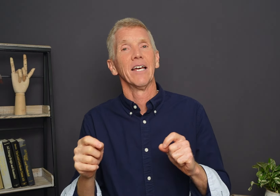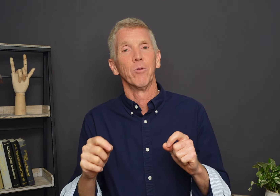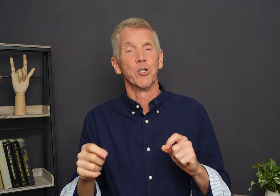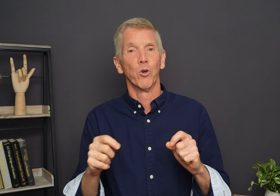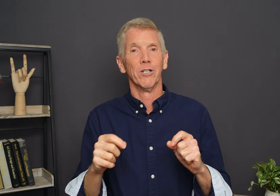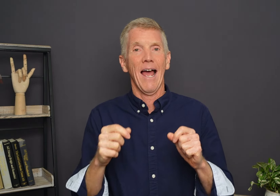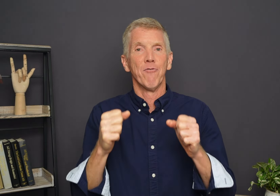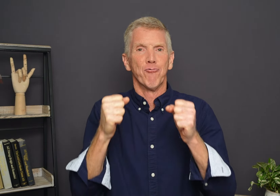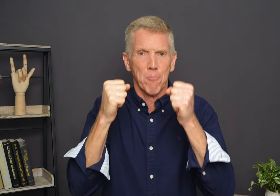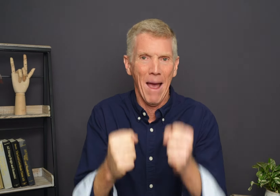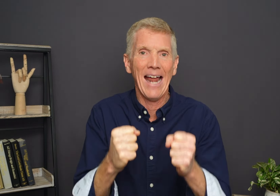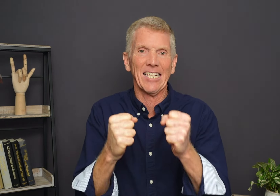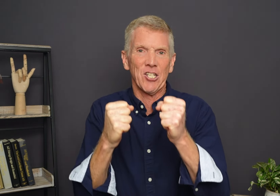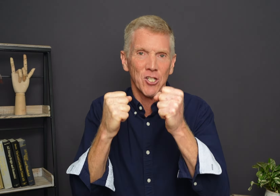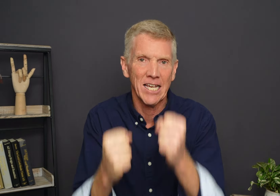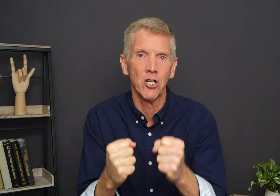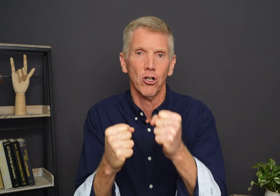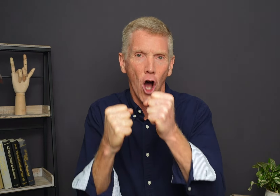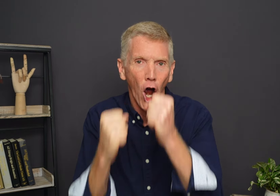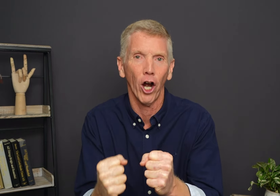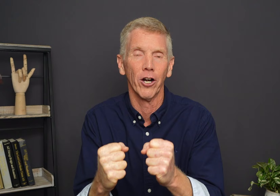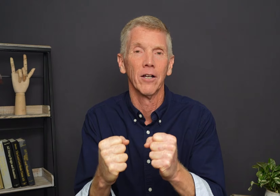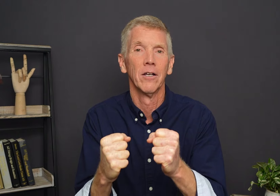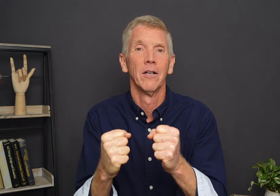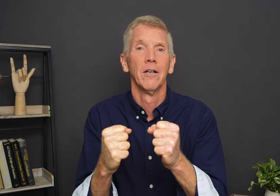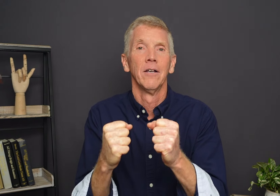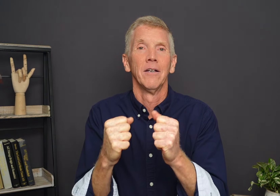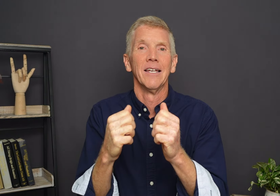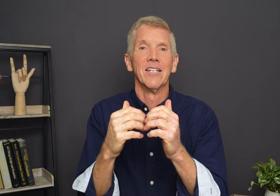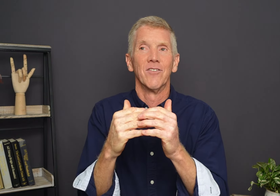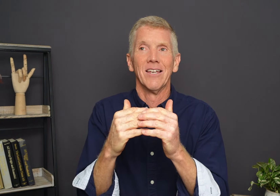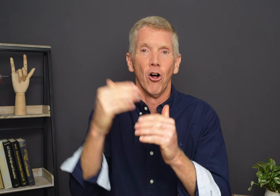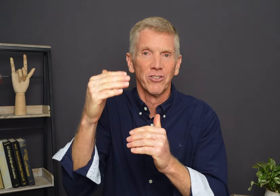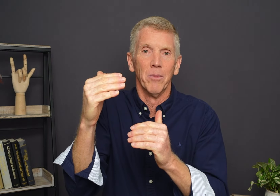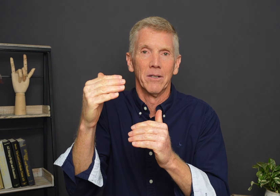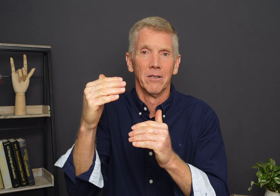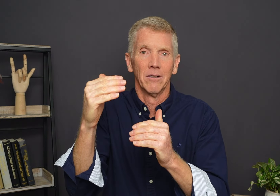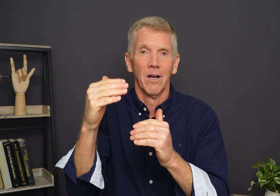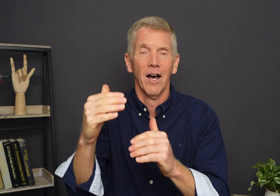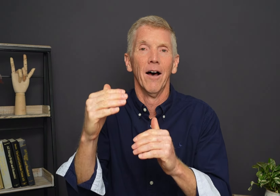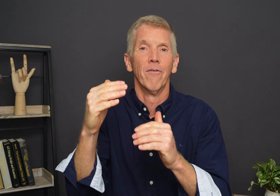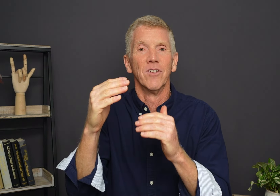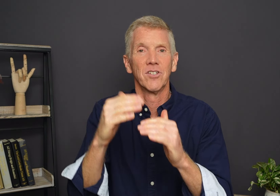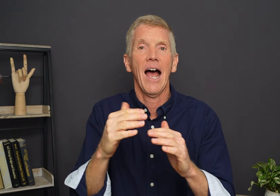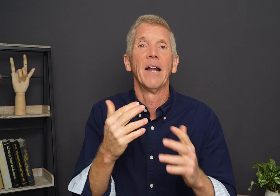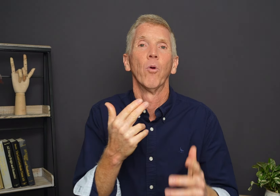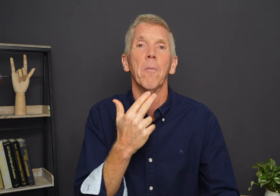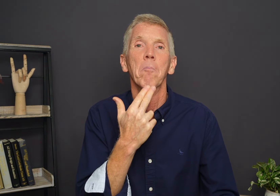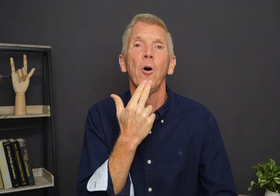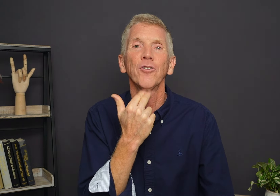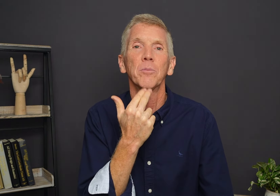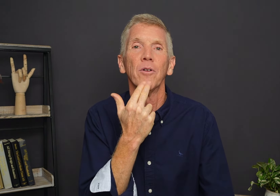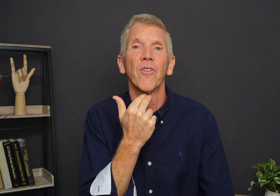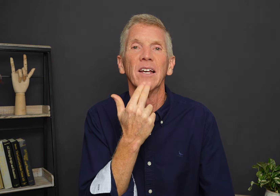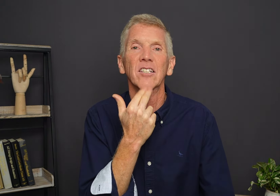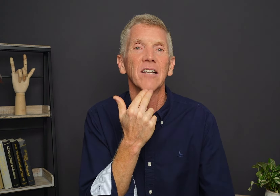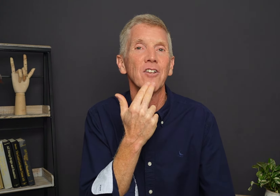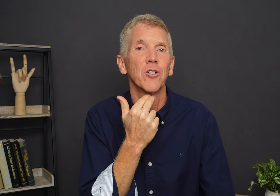language, where you'll have the dramatic single hard is the ultimate of the sign, where multiple things, not so